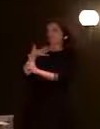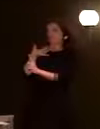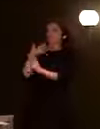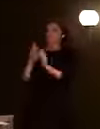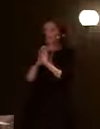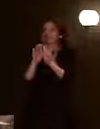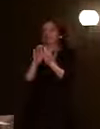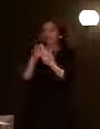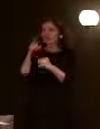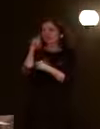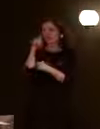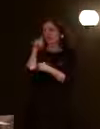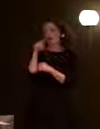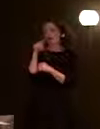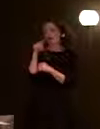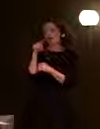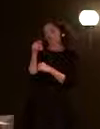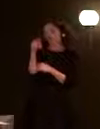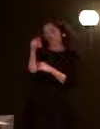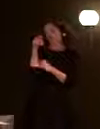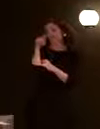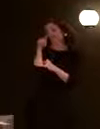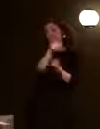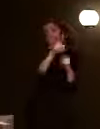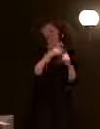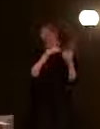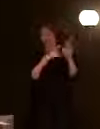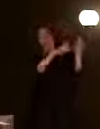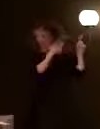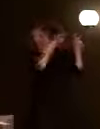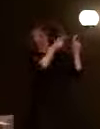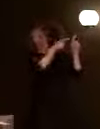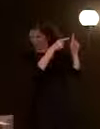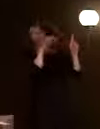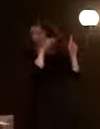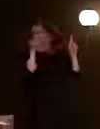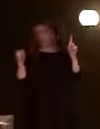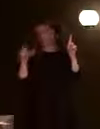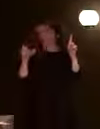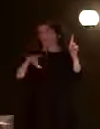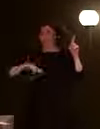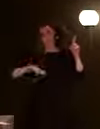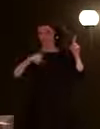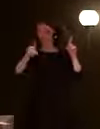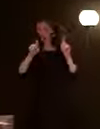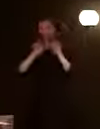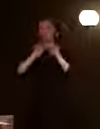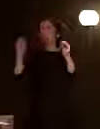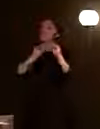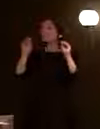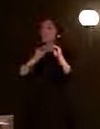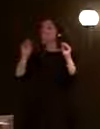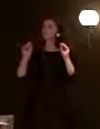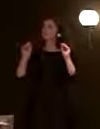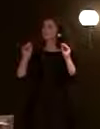grade teacher in the US, and she begins her every lesson by reading time,